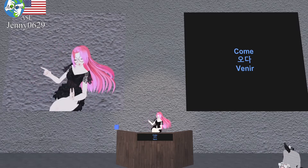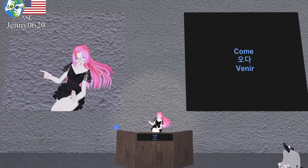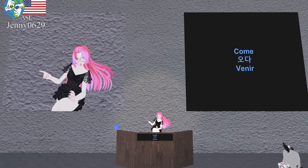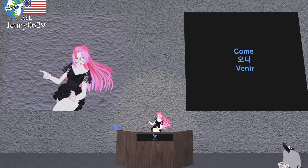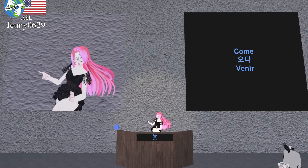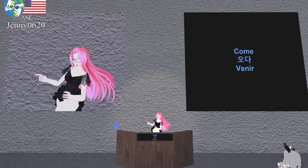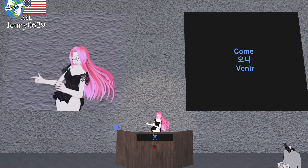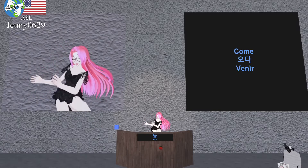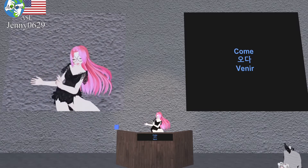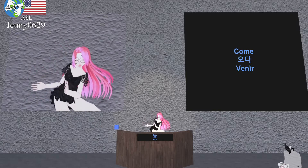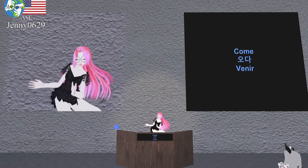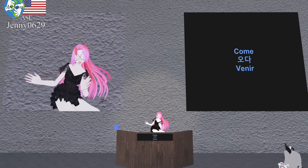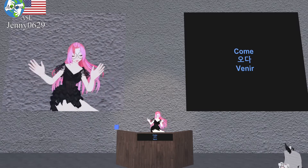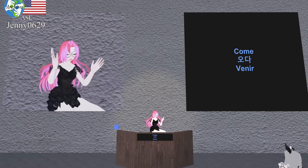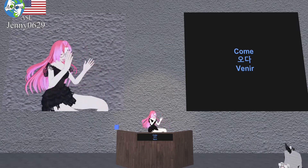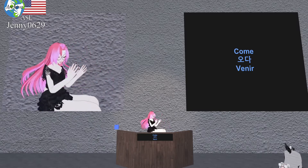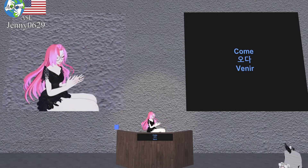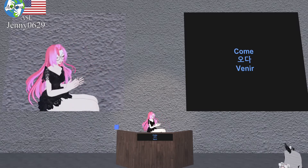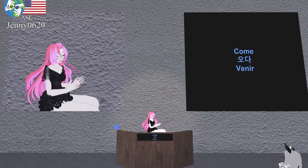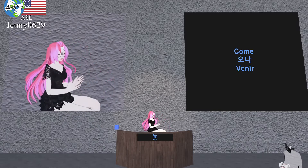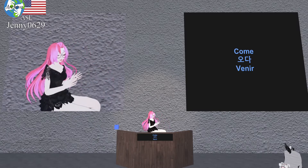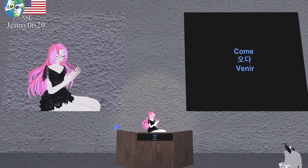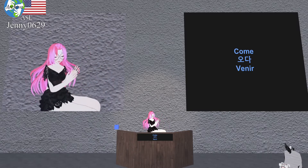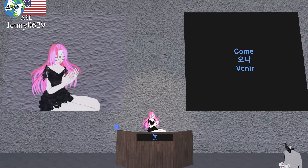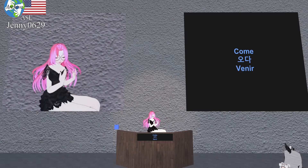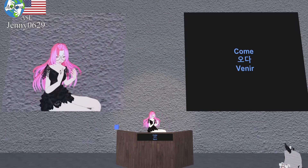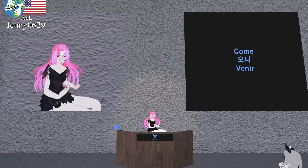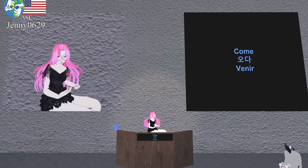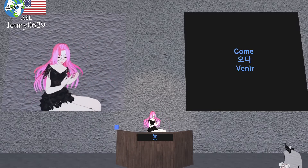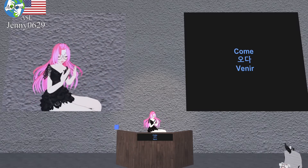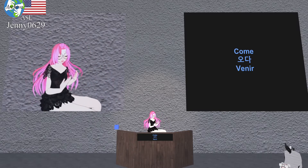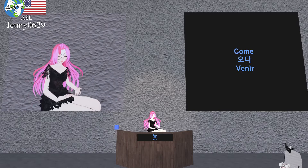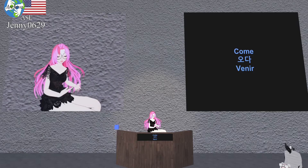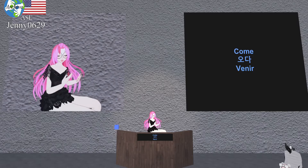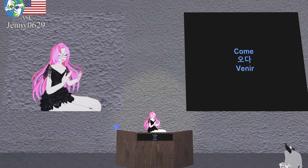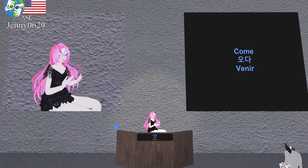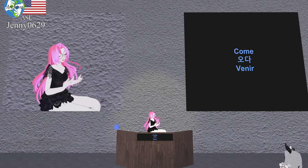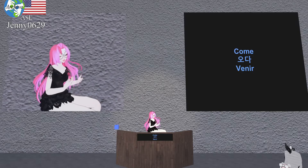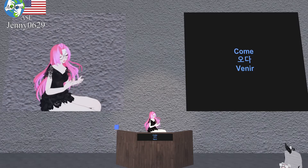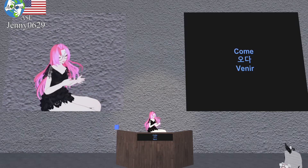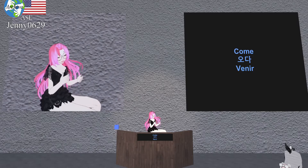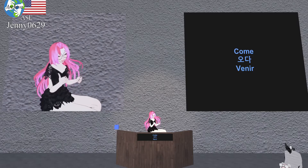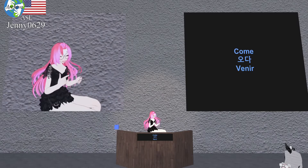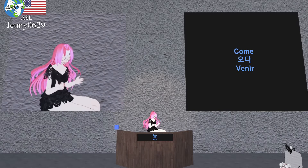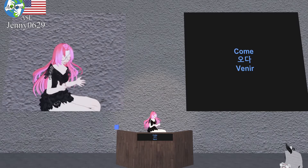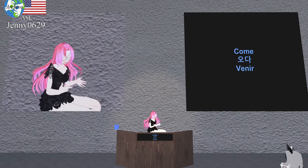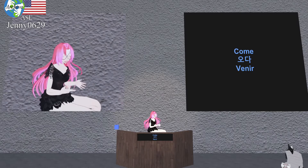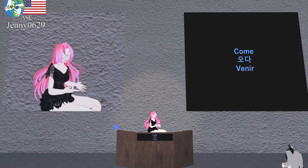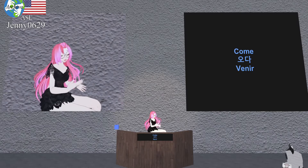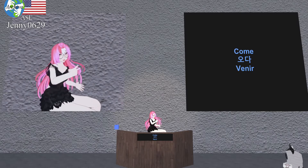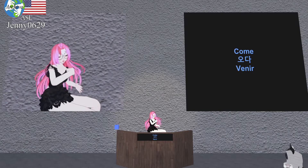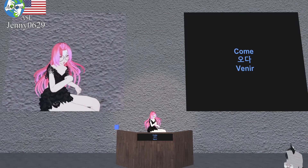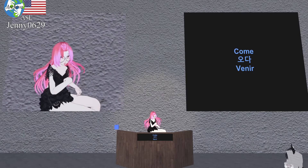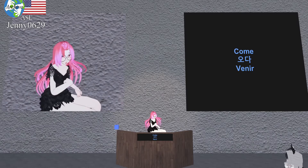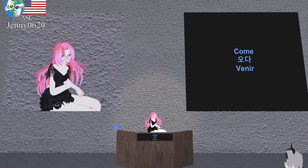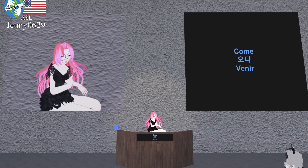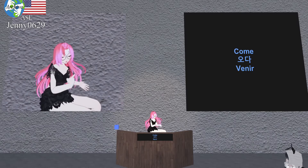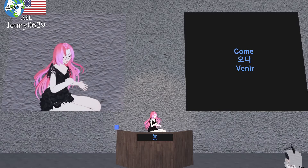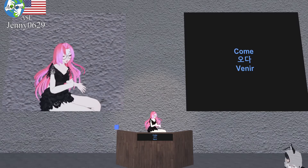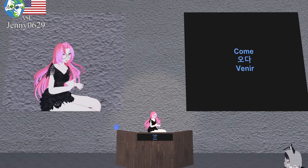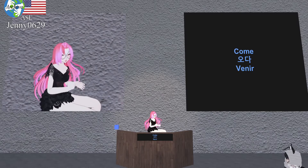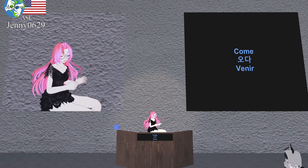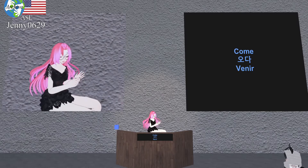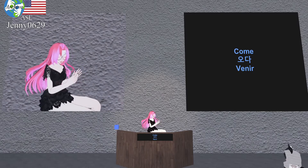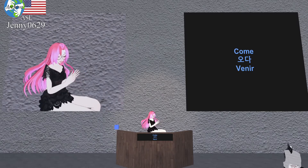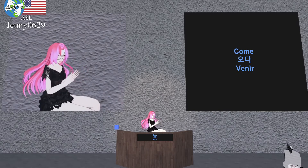who's talking. So I point, this is Crow talking. And I shift my body, and I'm now acting as Crow. I'm not going to say he said, she said. I'm going to say